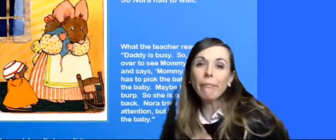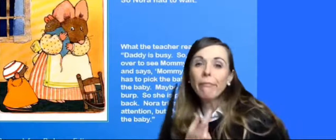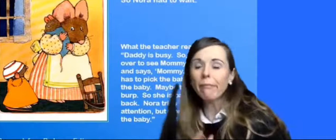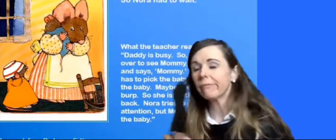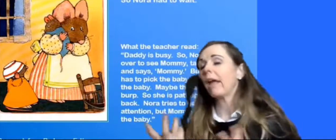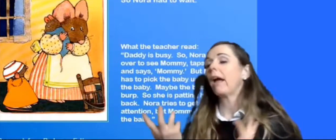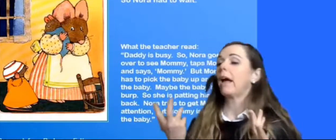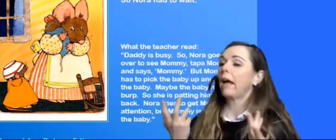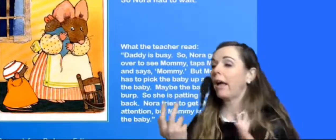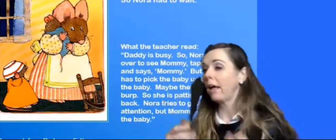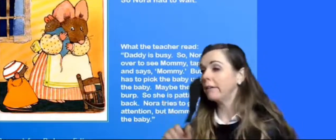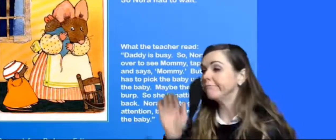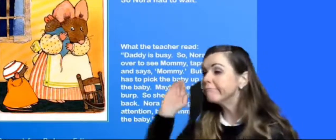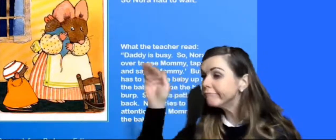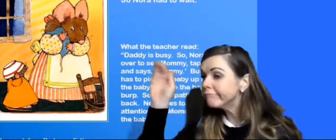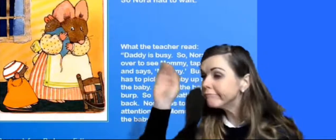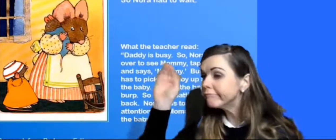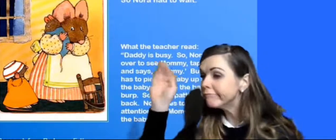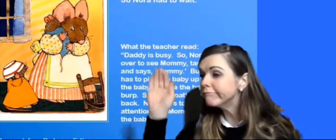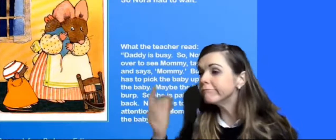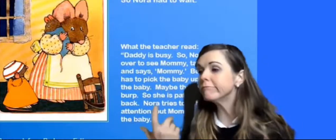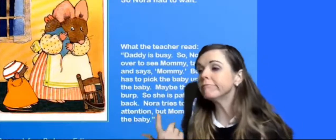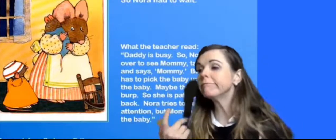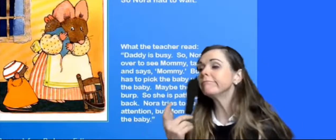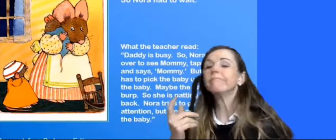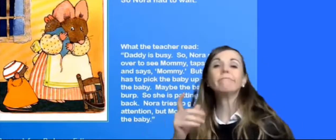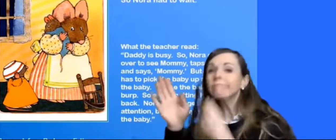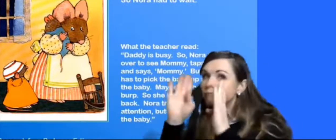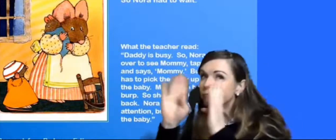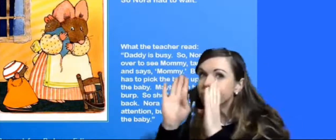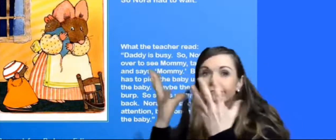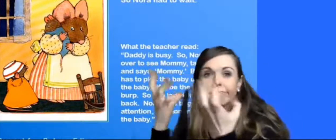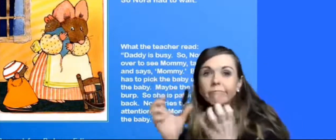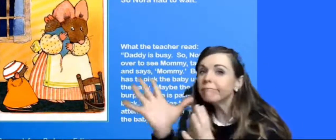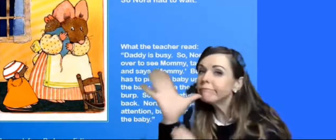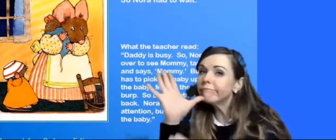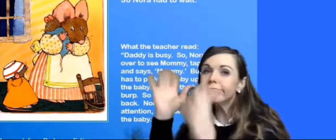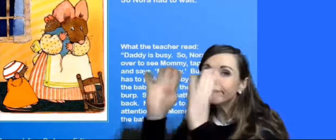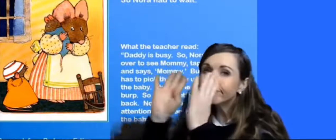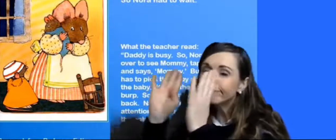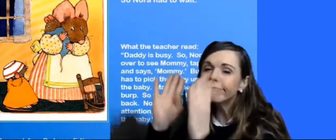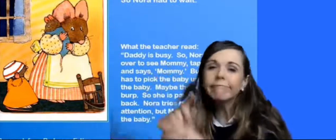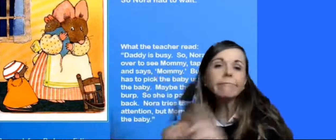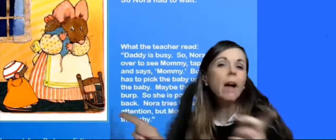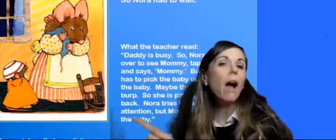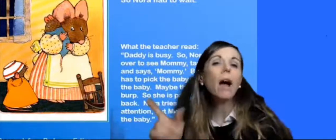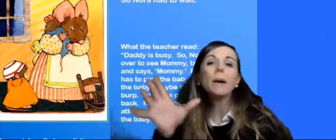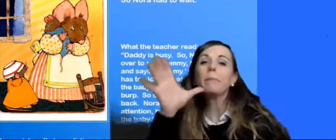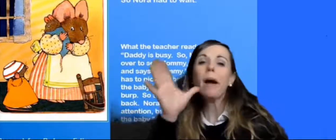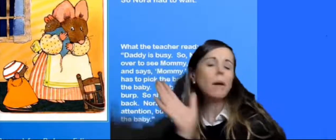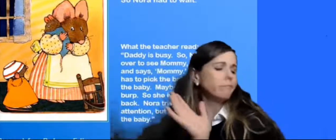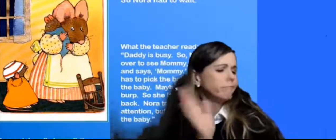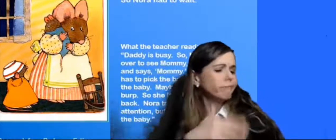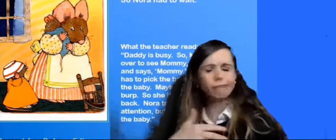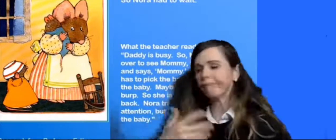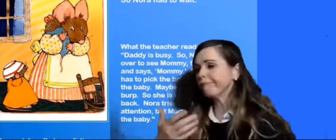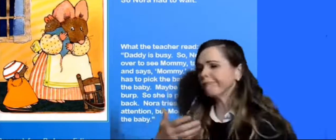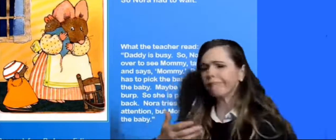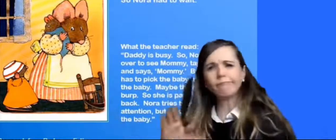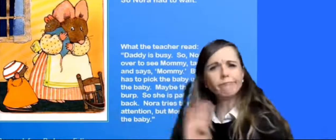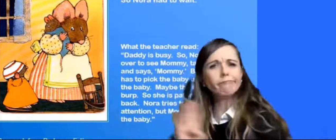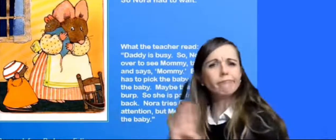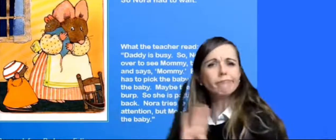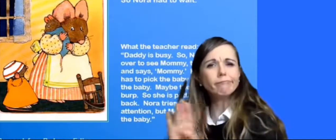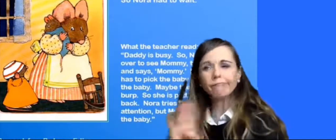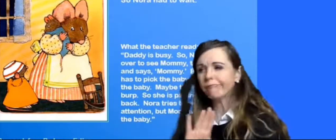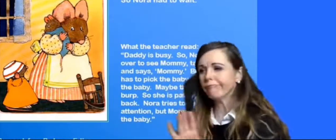baby. The baby needed burping. So Nora tapped on Mom, said, "Hey, I want attention. Pay